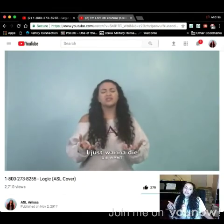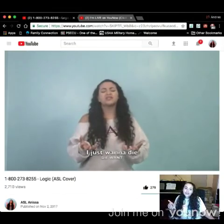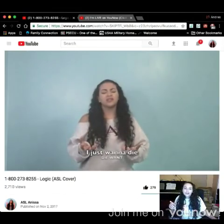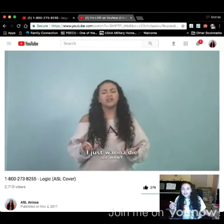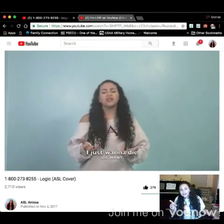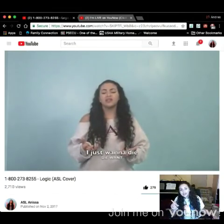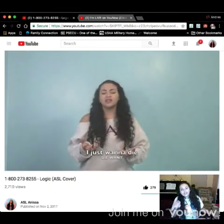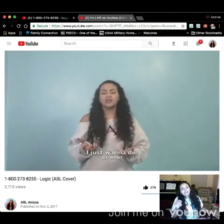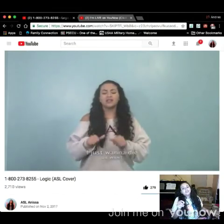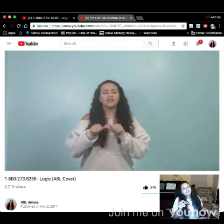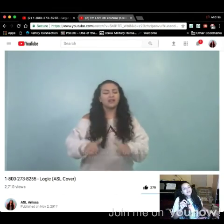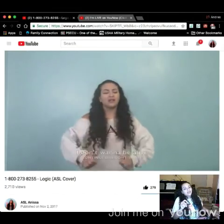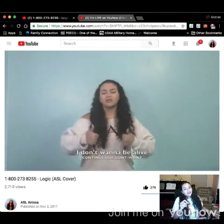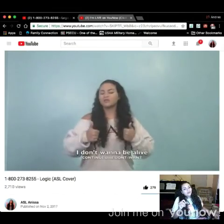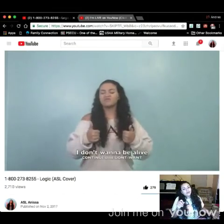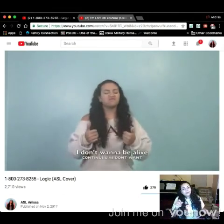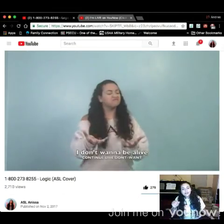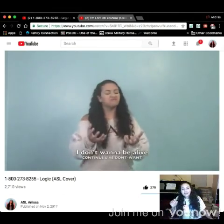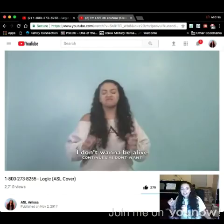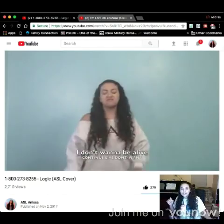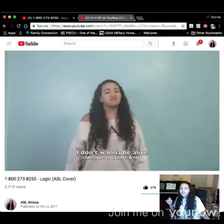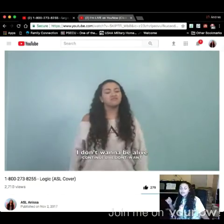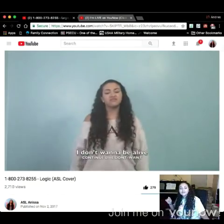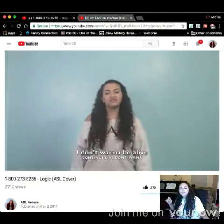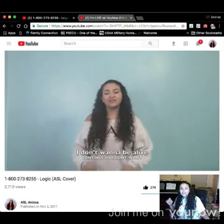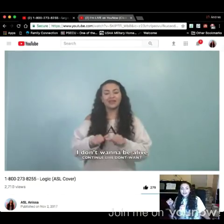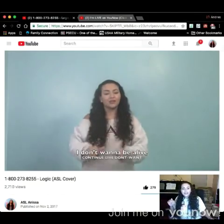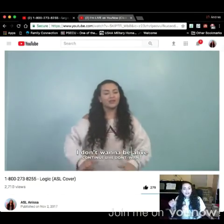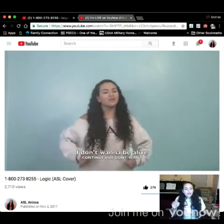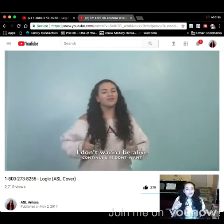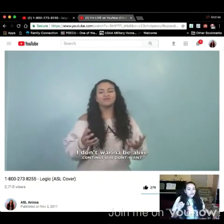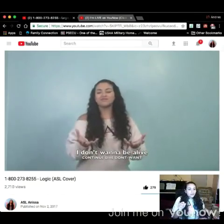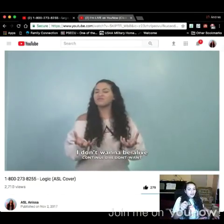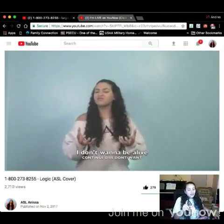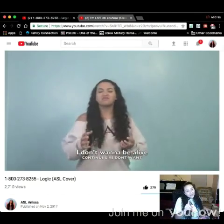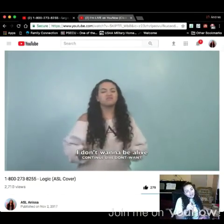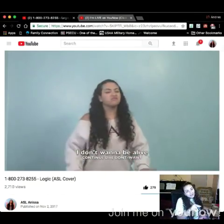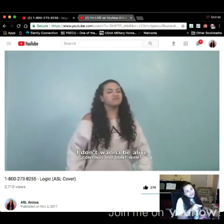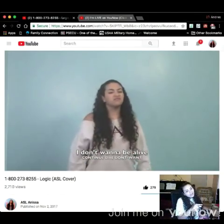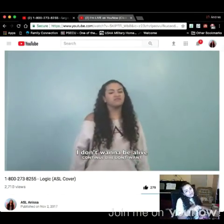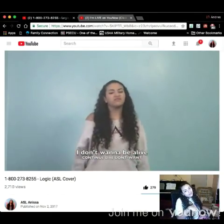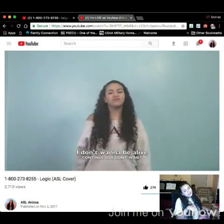wanna die. I don't wanna be alive. I don't wanna be alive.